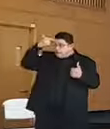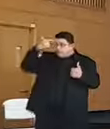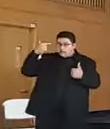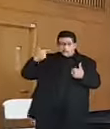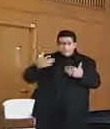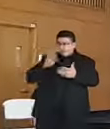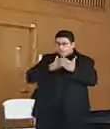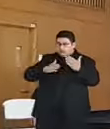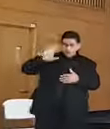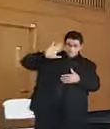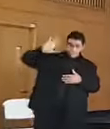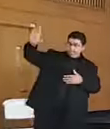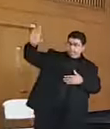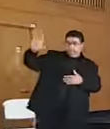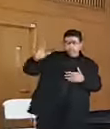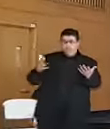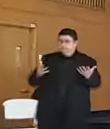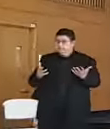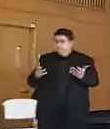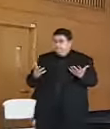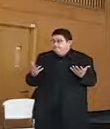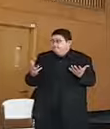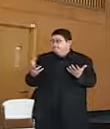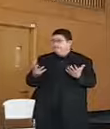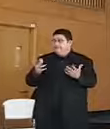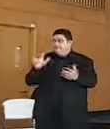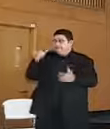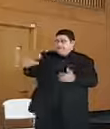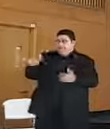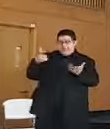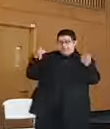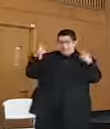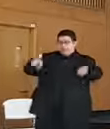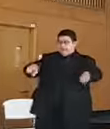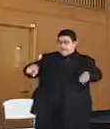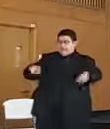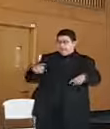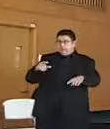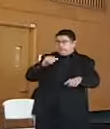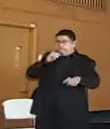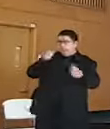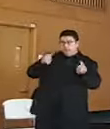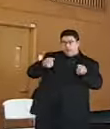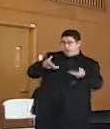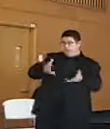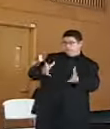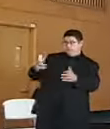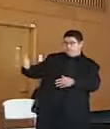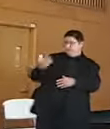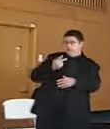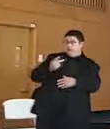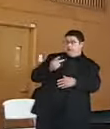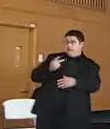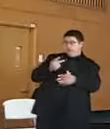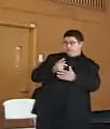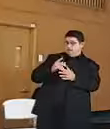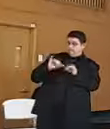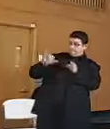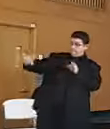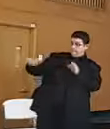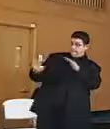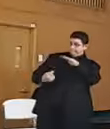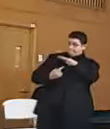hadn't had any temperatures because you were just hot walking in. That happens and they don't get to come back in. And so that's a key learning.